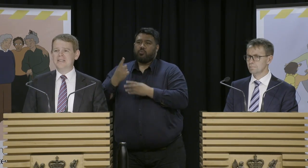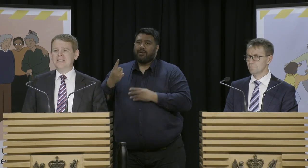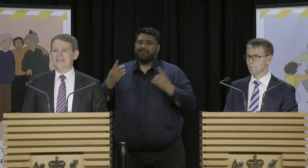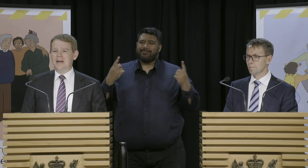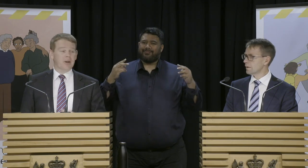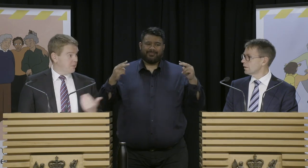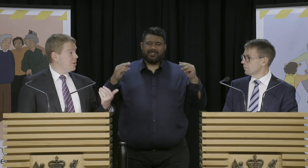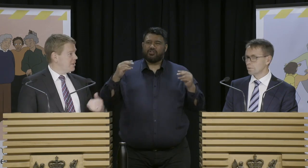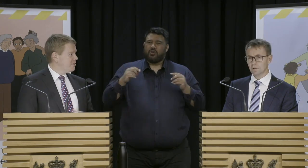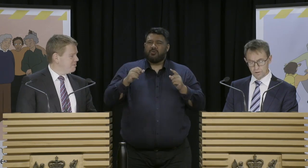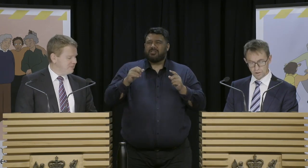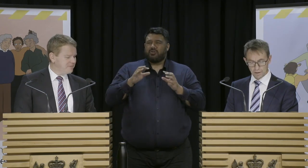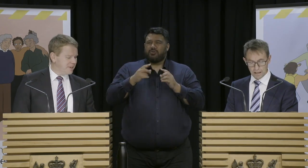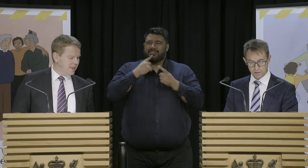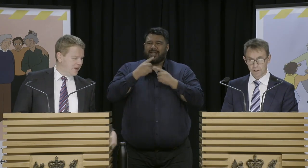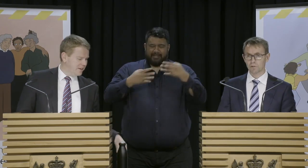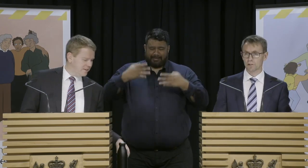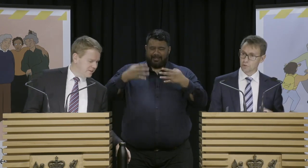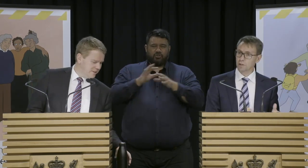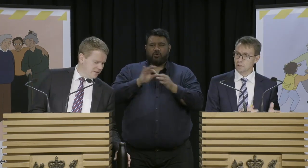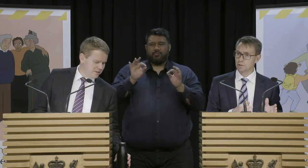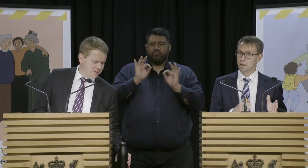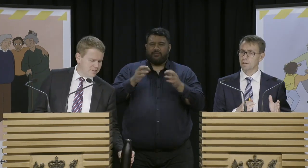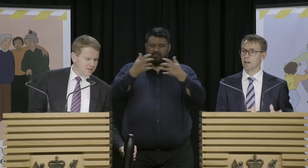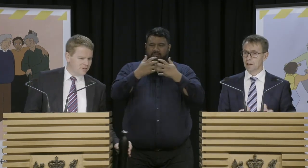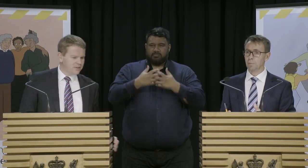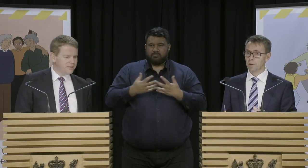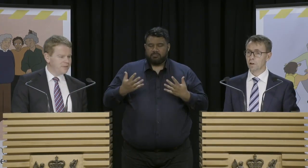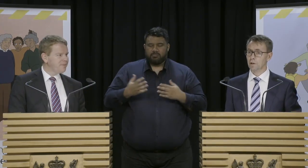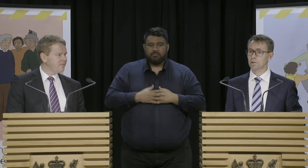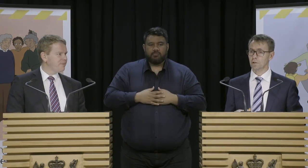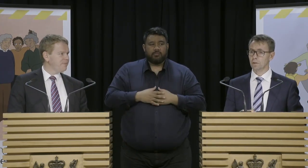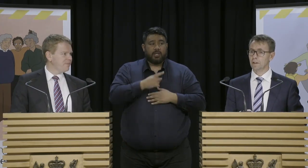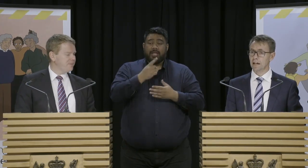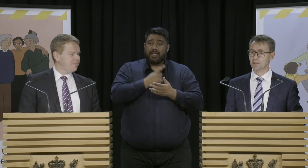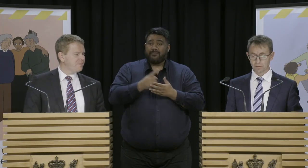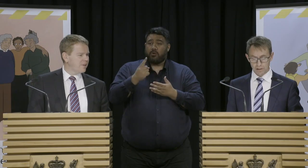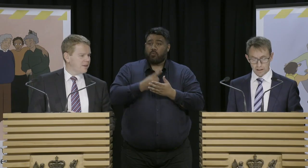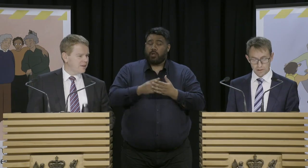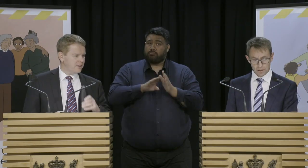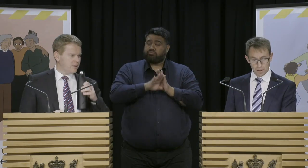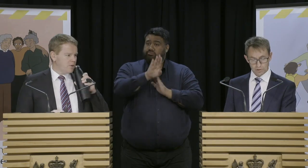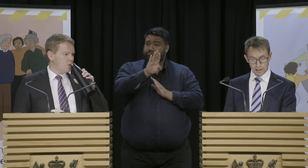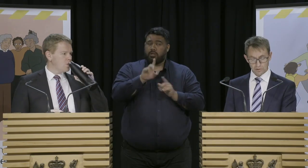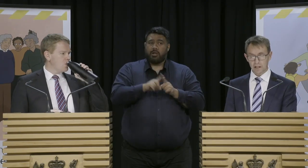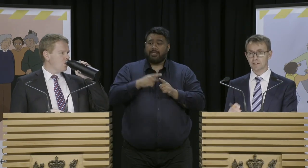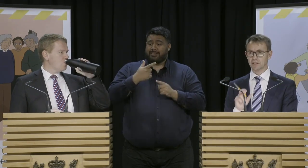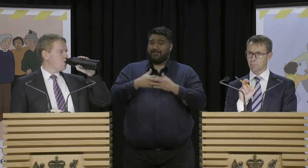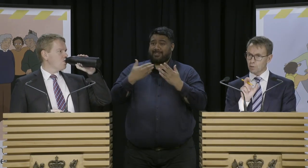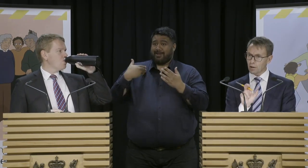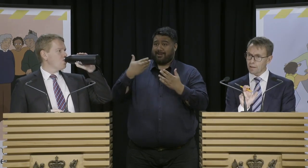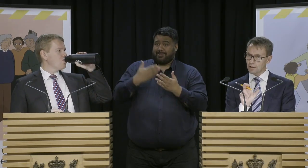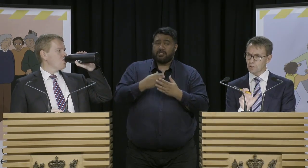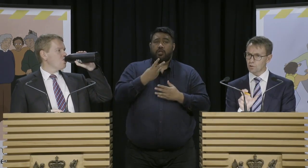data. But just in the last week, for example, so it is going up week on week. So in the last 7 days,